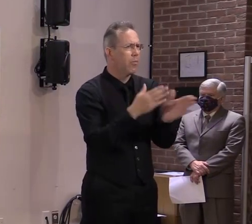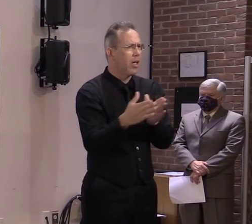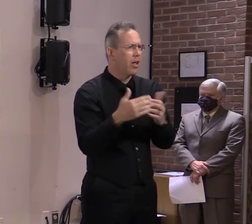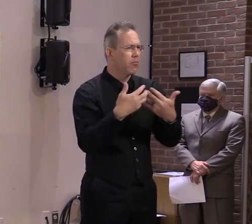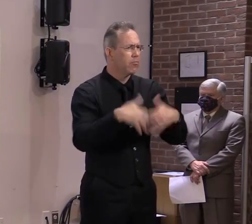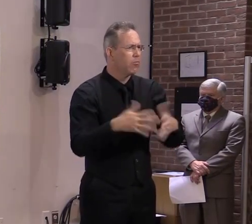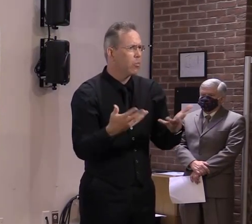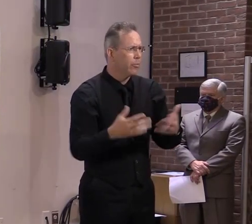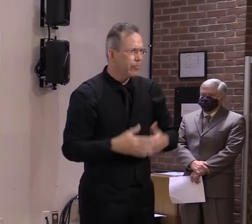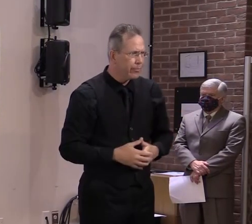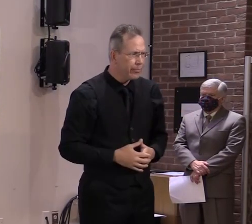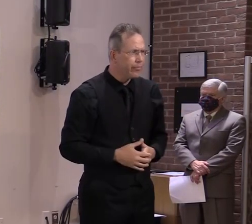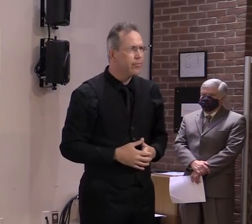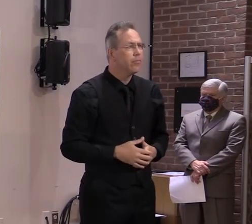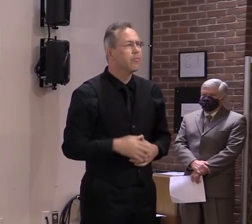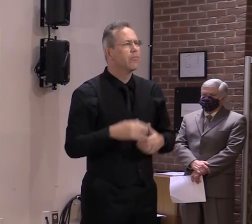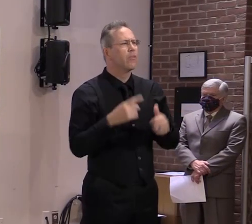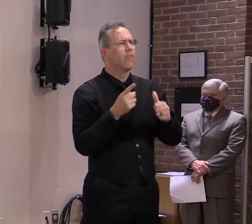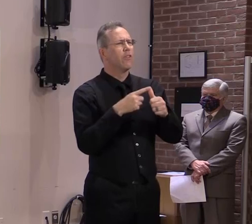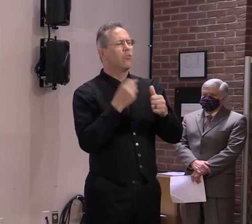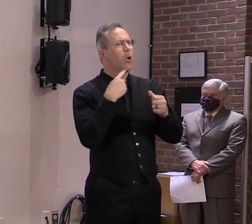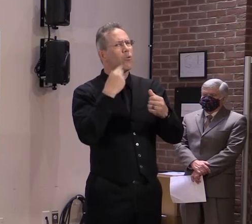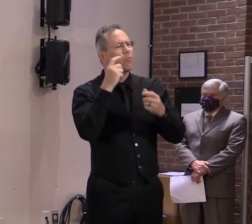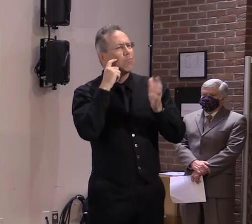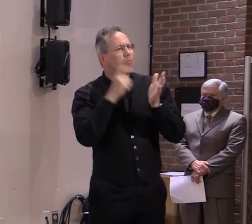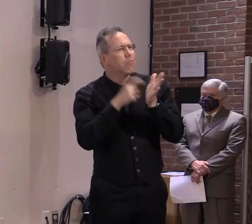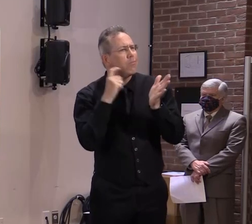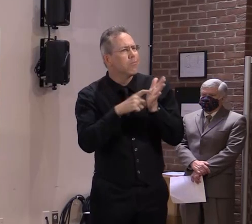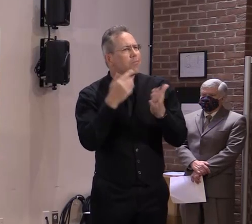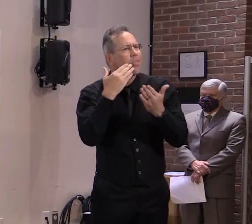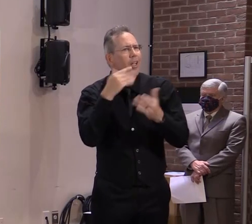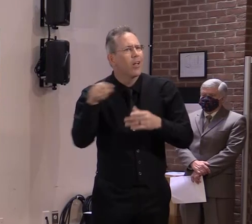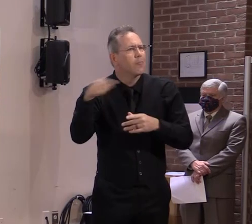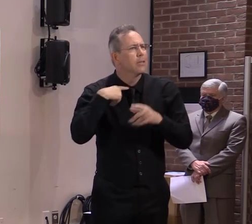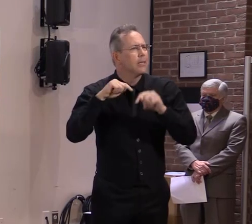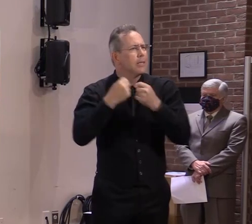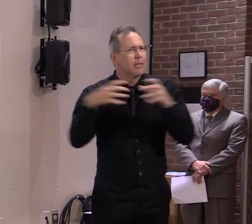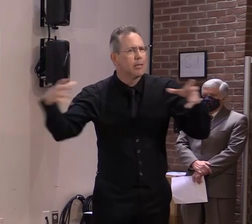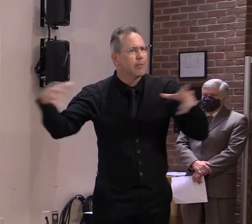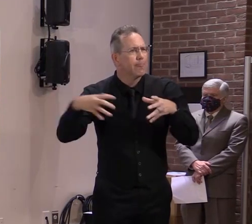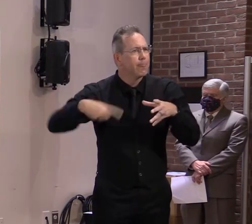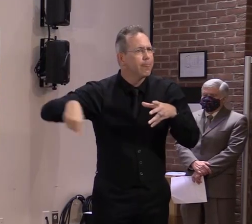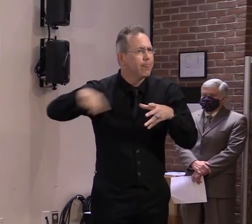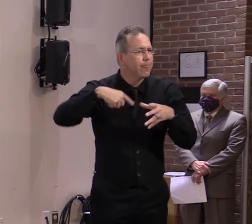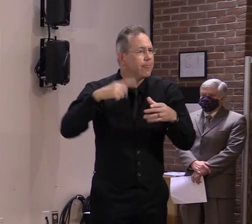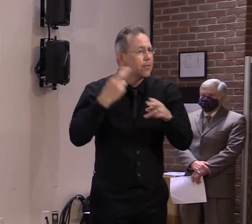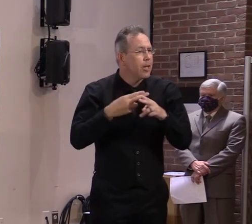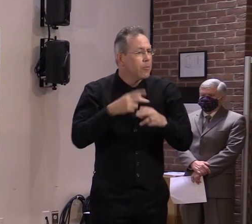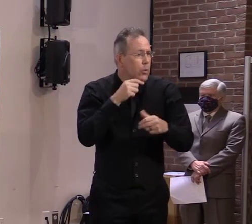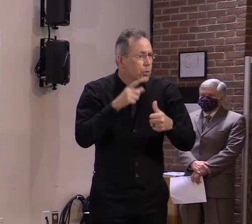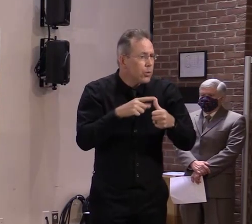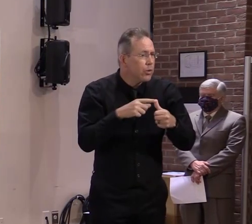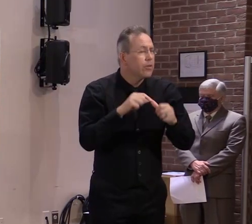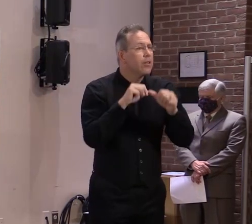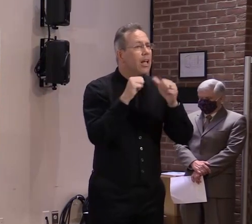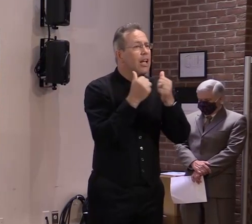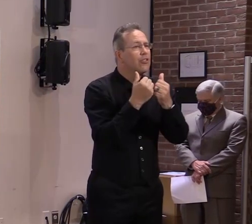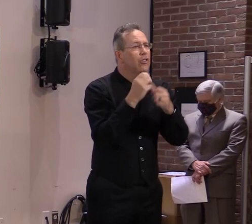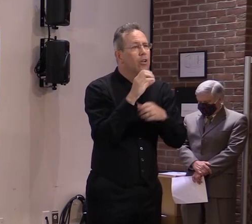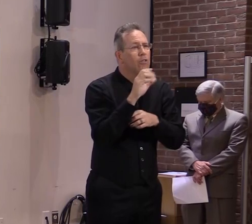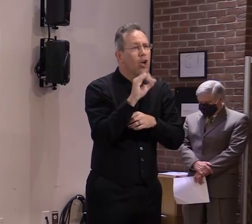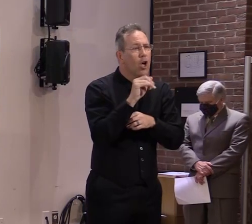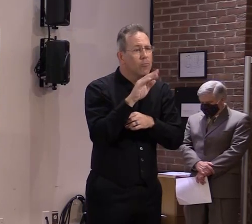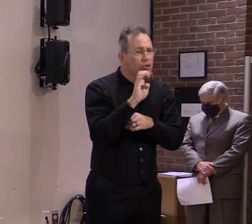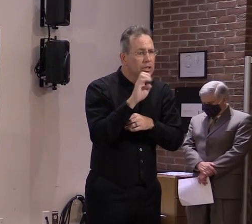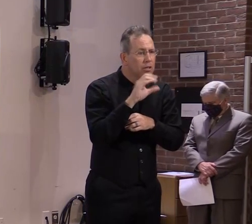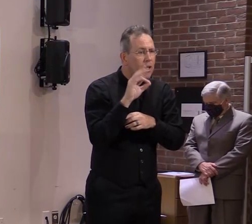to thank and acknowledge the ongoing work of the Restart team, one among many in the pandemic response that has worked diligently